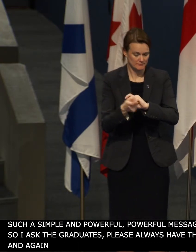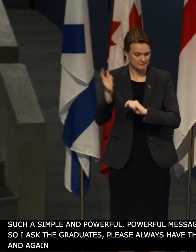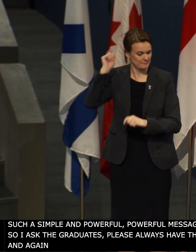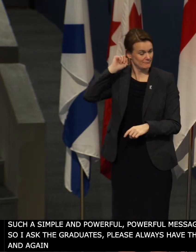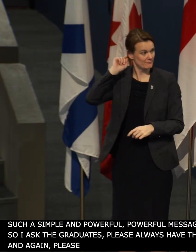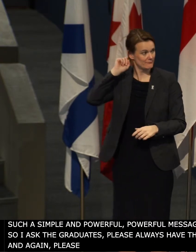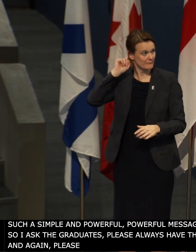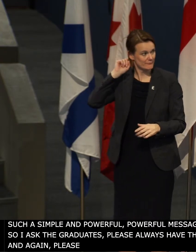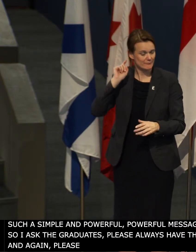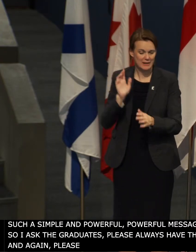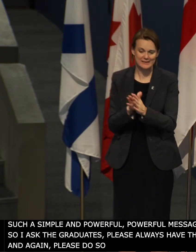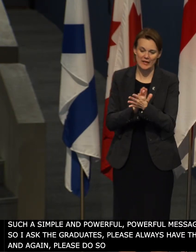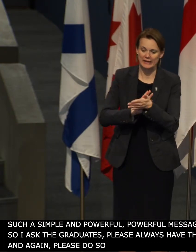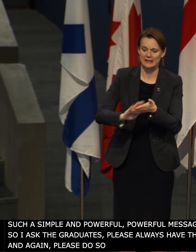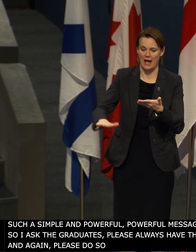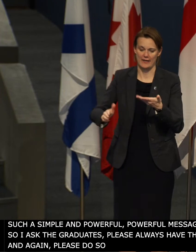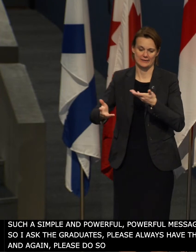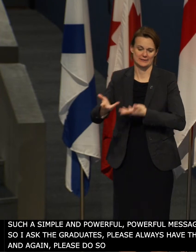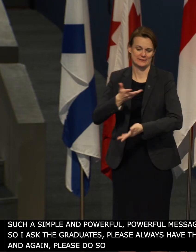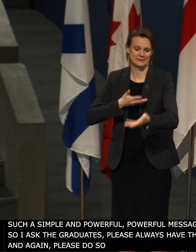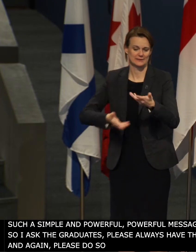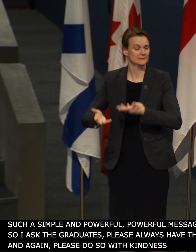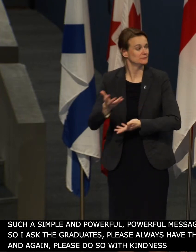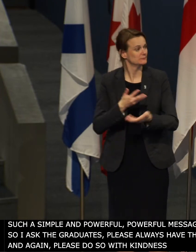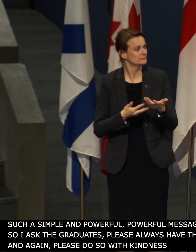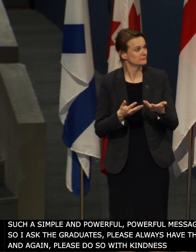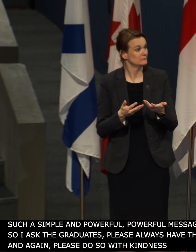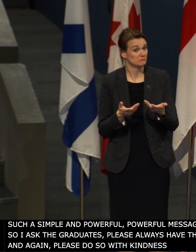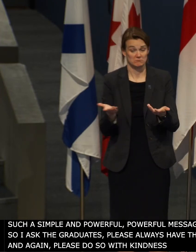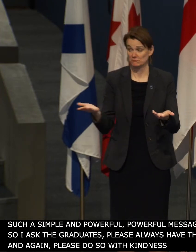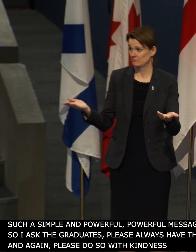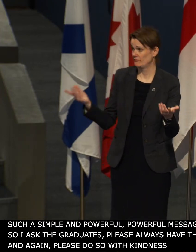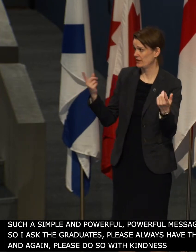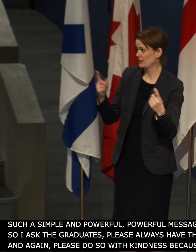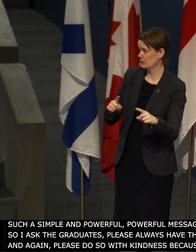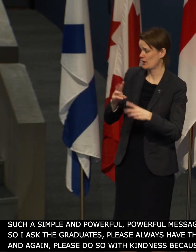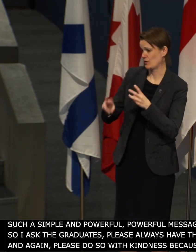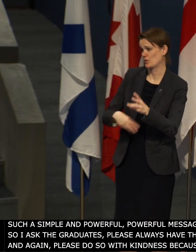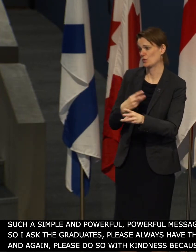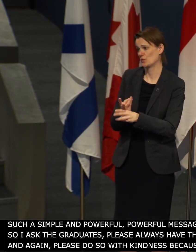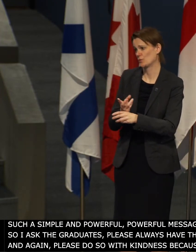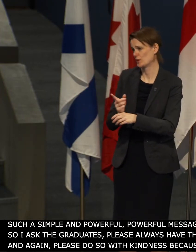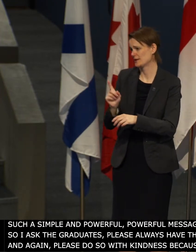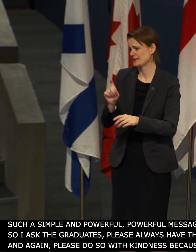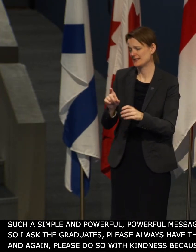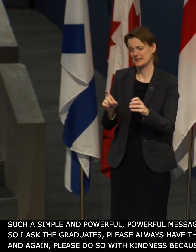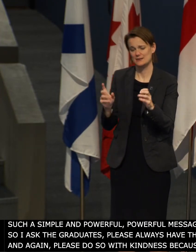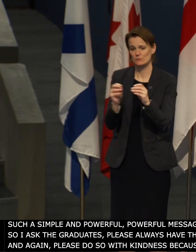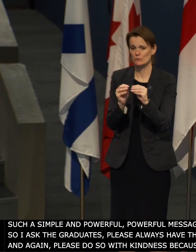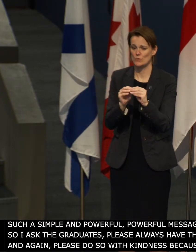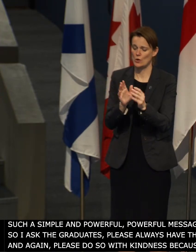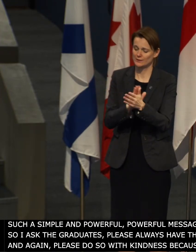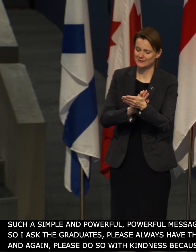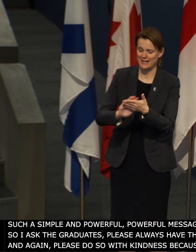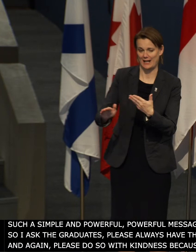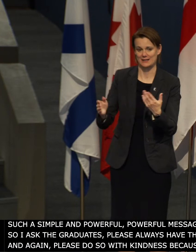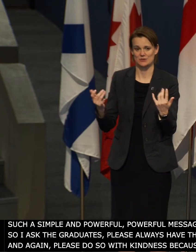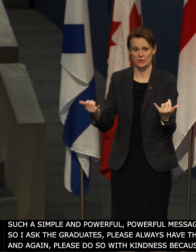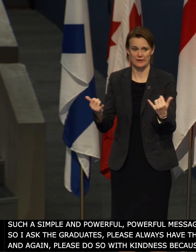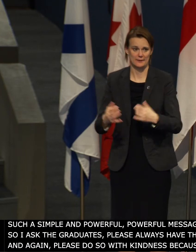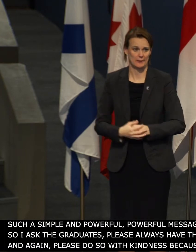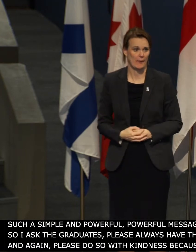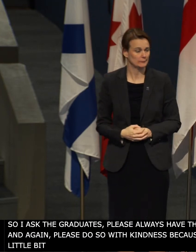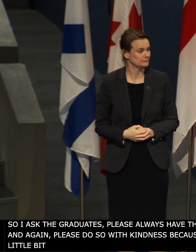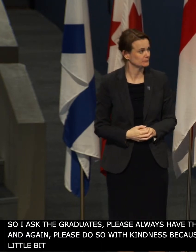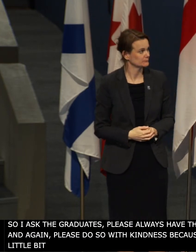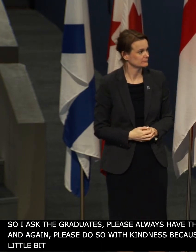so with kindness. Because I think we'd all agree the world could use just a little bit more kindness these